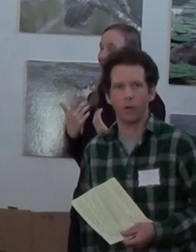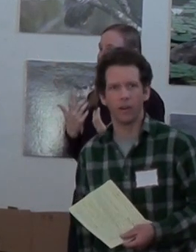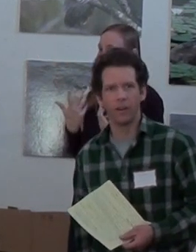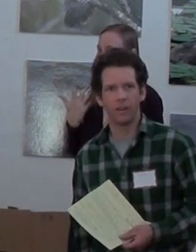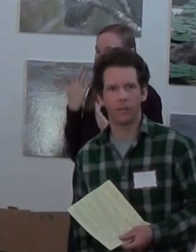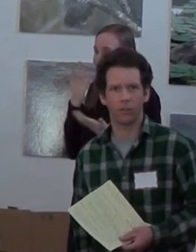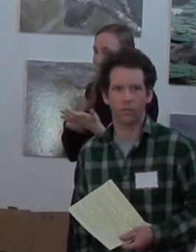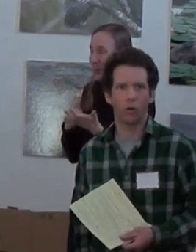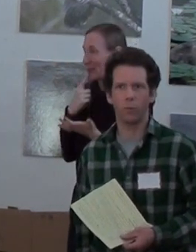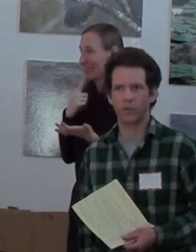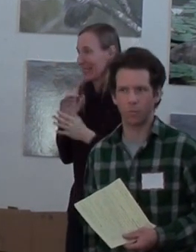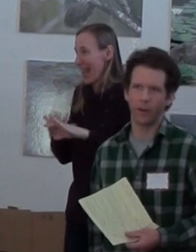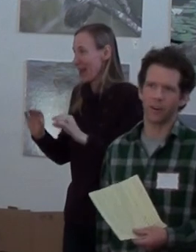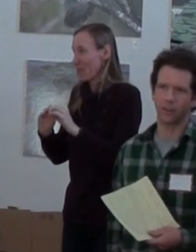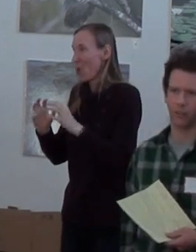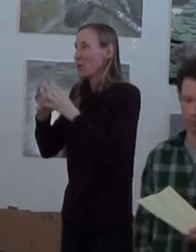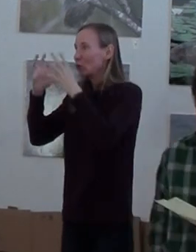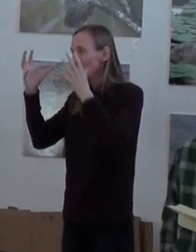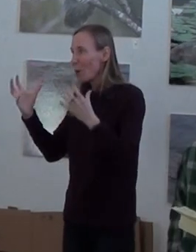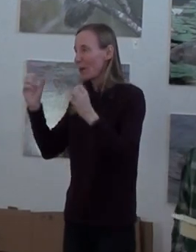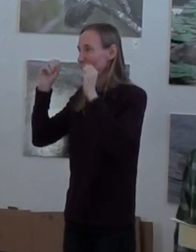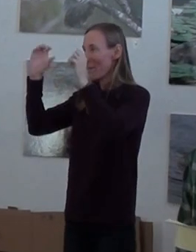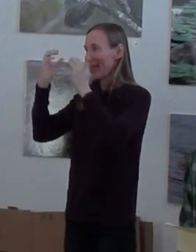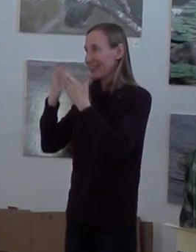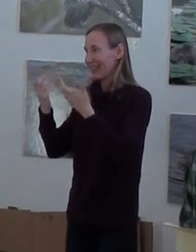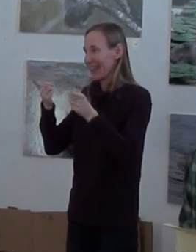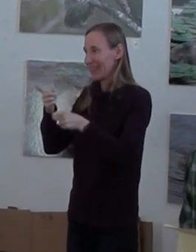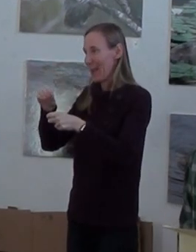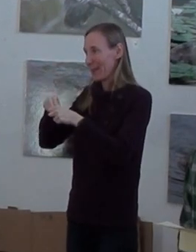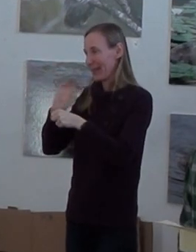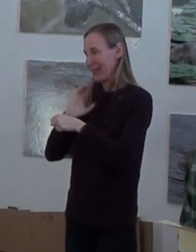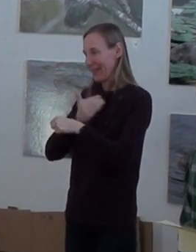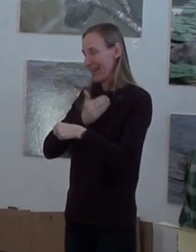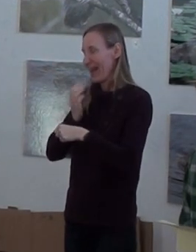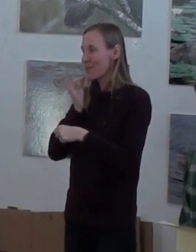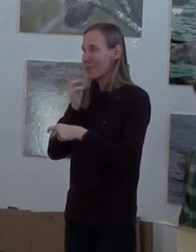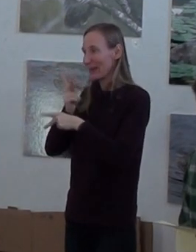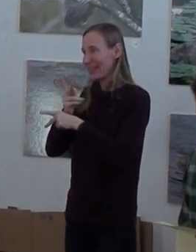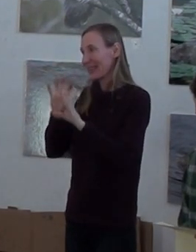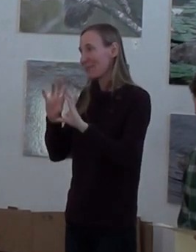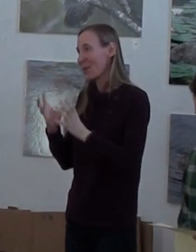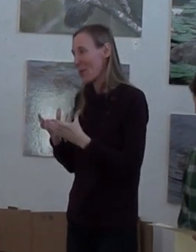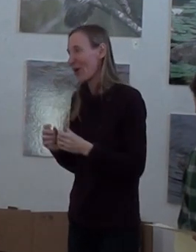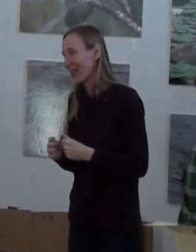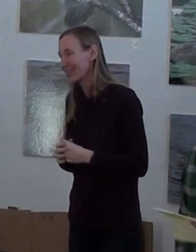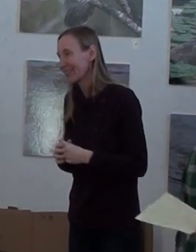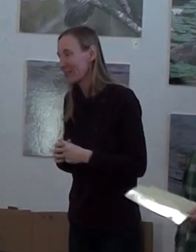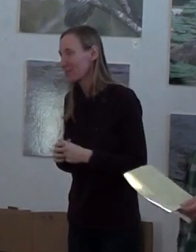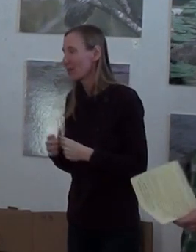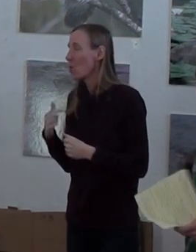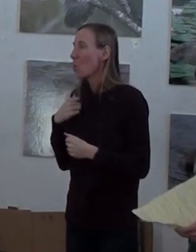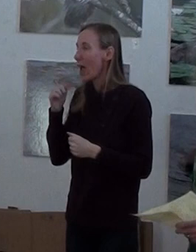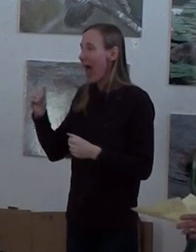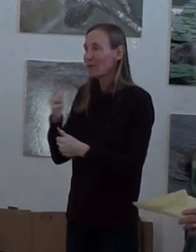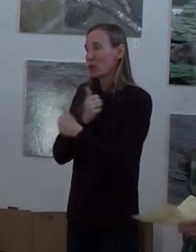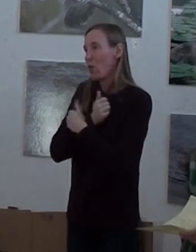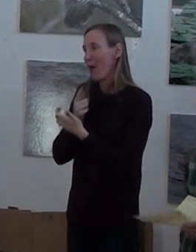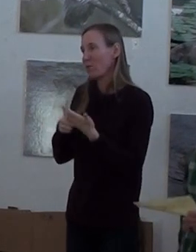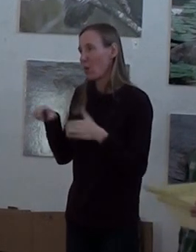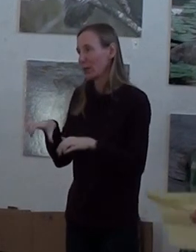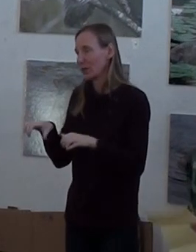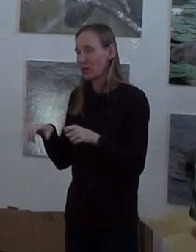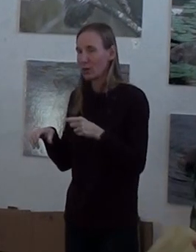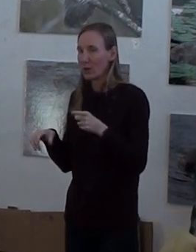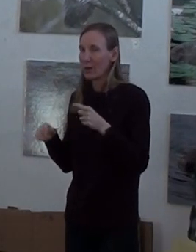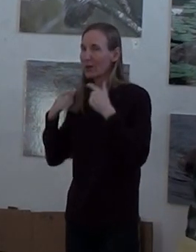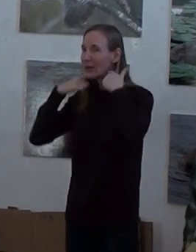say anymore. There's just so much wonder sometimes. So passionate. We've got to love what we do. Like I said, if you're just starting, if you don't love it,